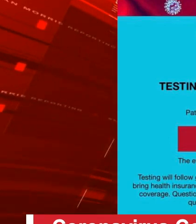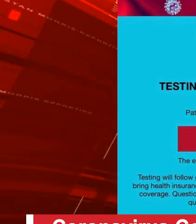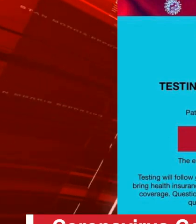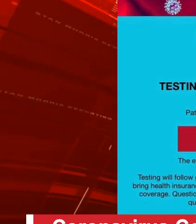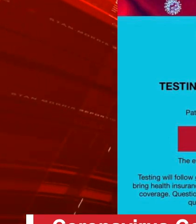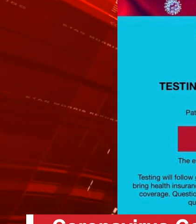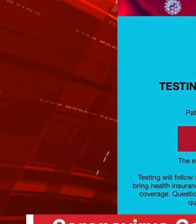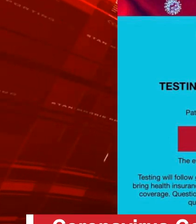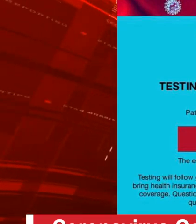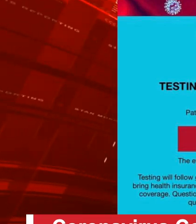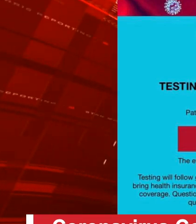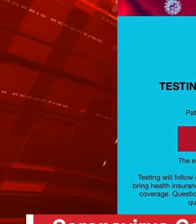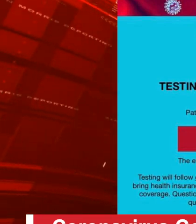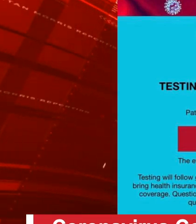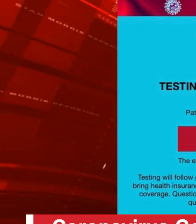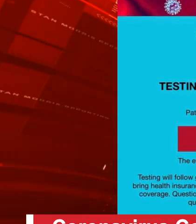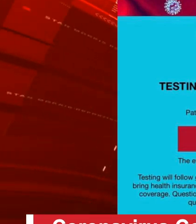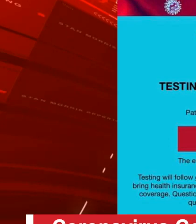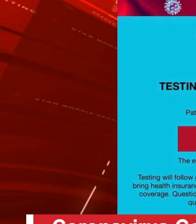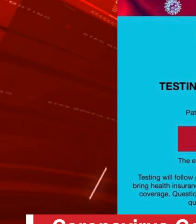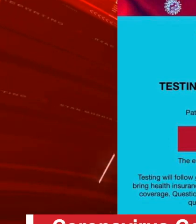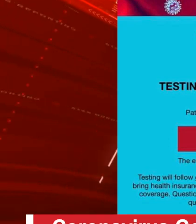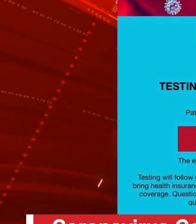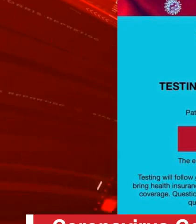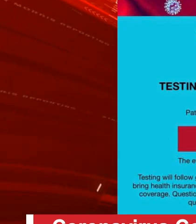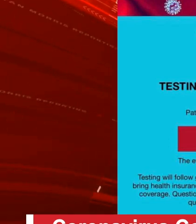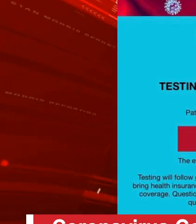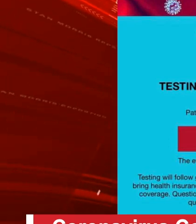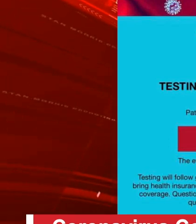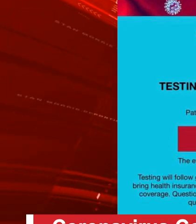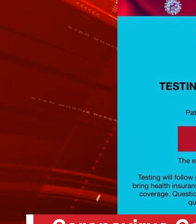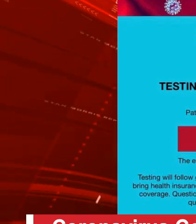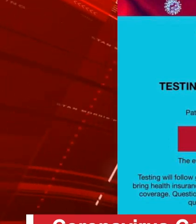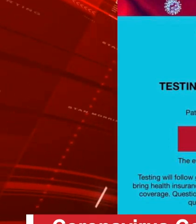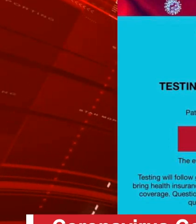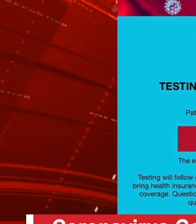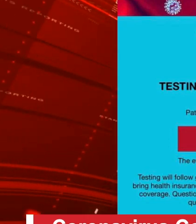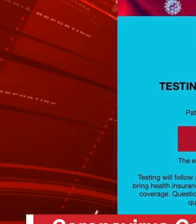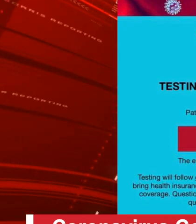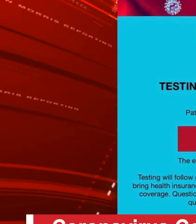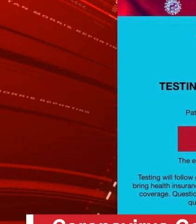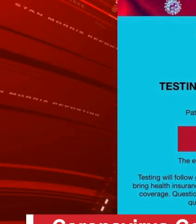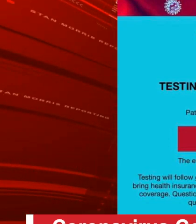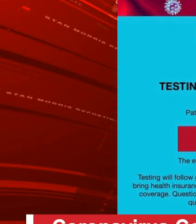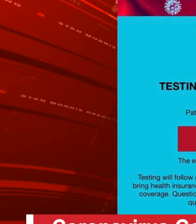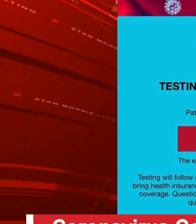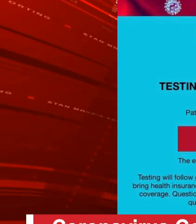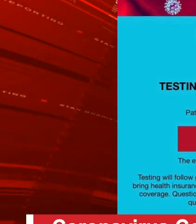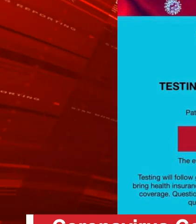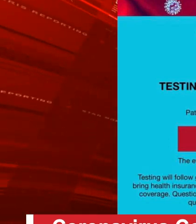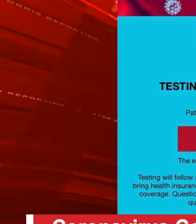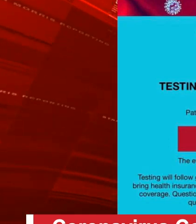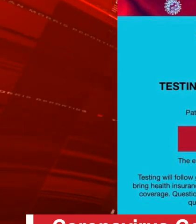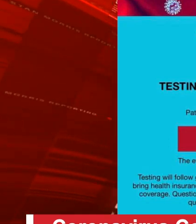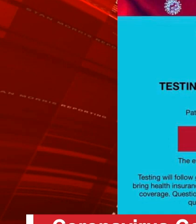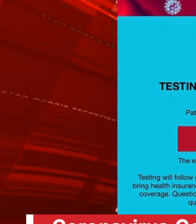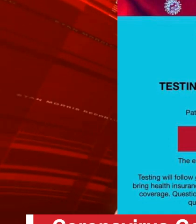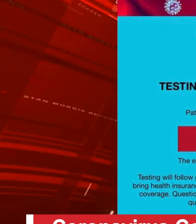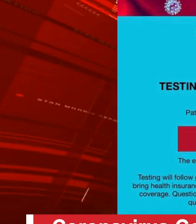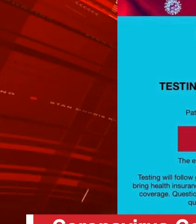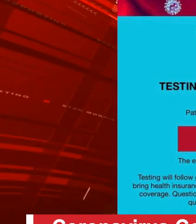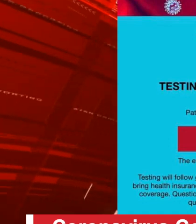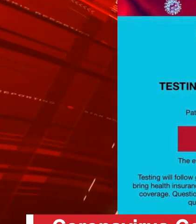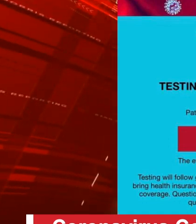than other counties with over 250 cases to date. They're being next door to Memphis, Tennessee, which is a kind of a hot spot per